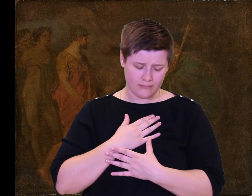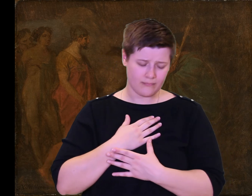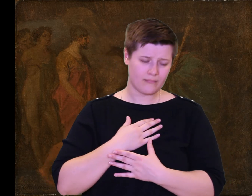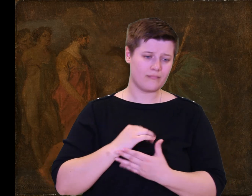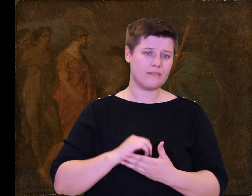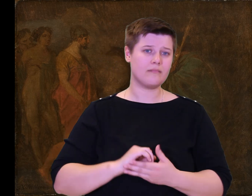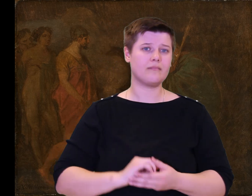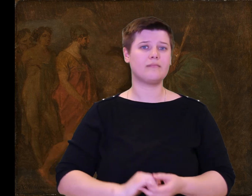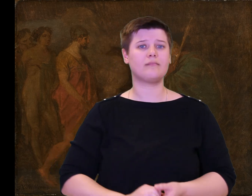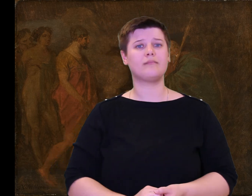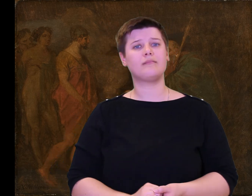me.